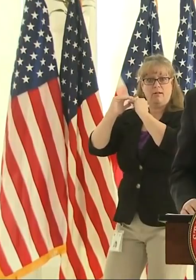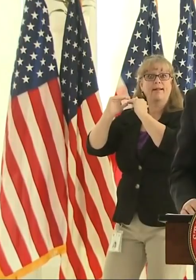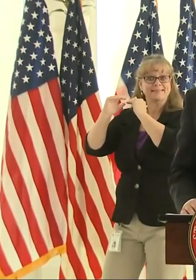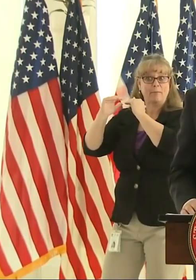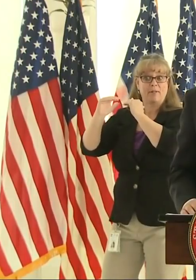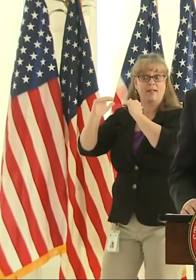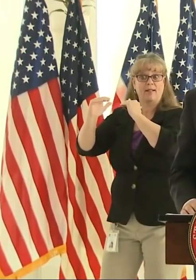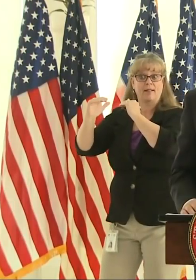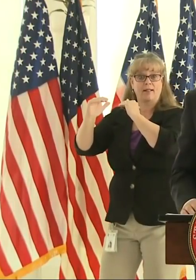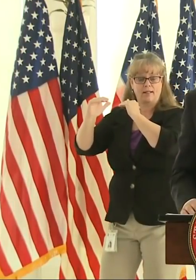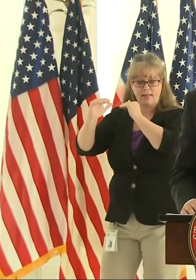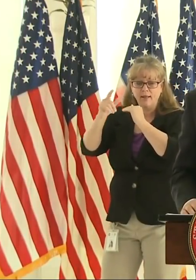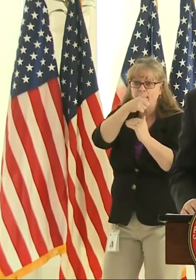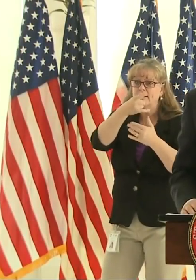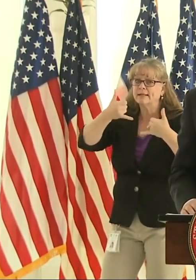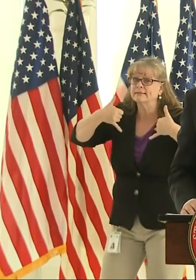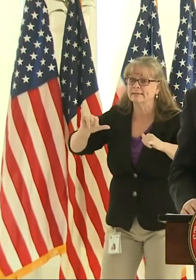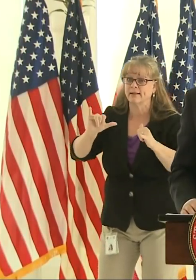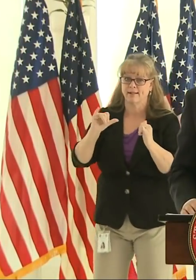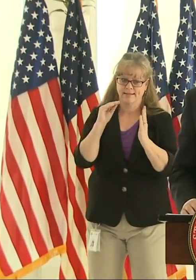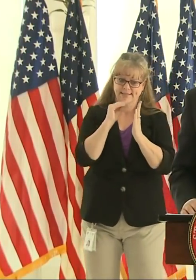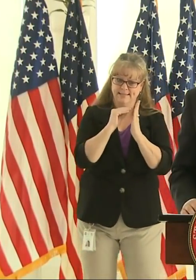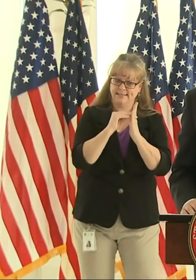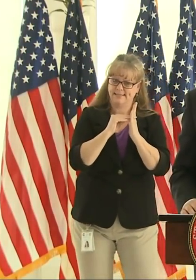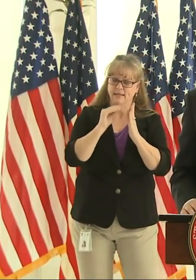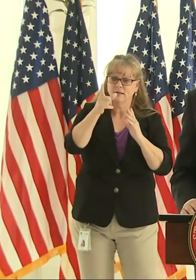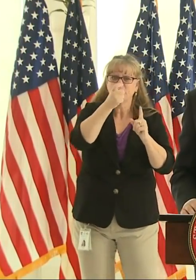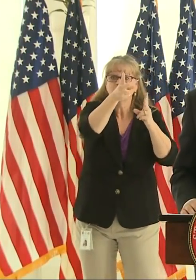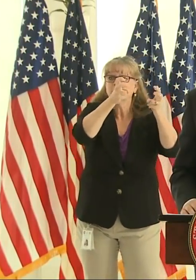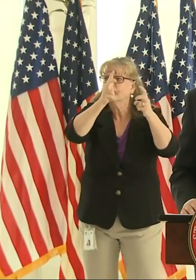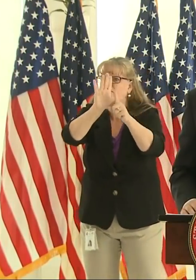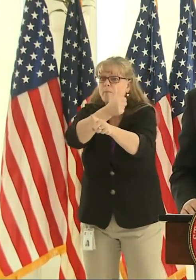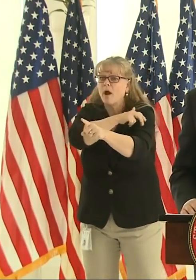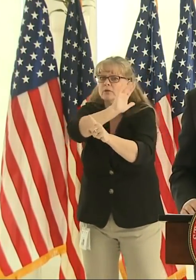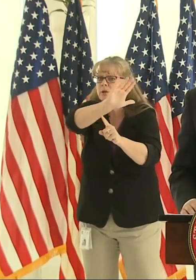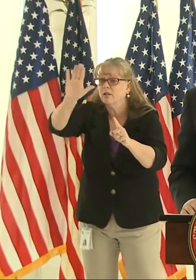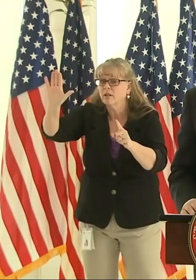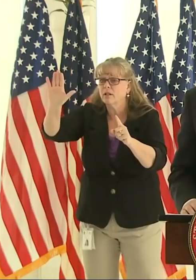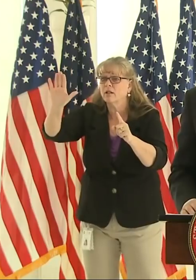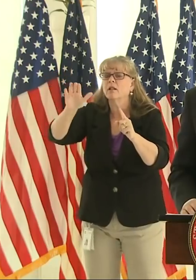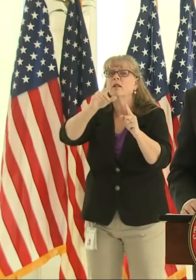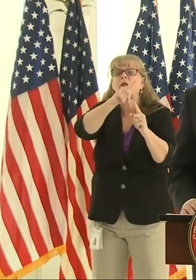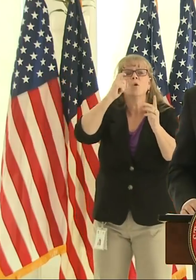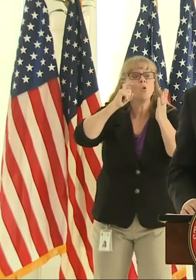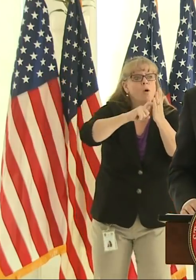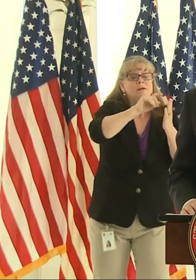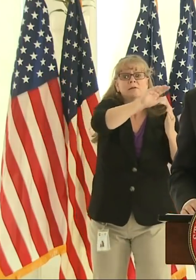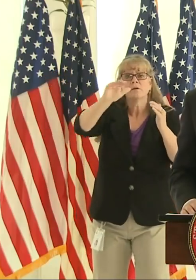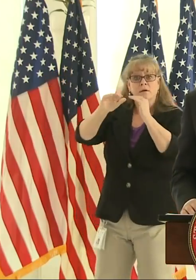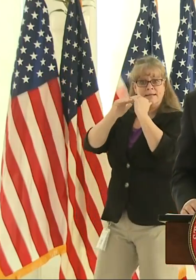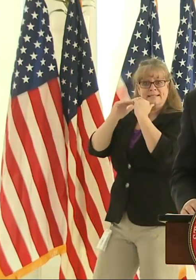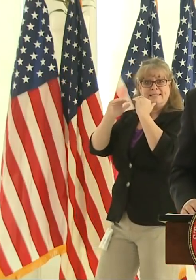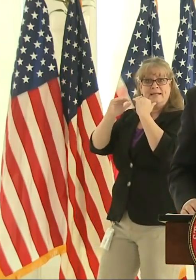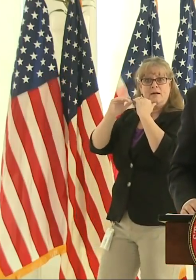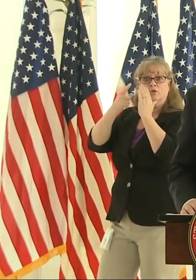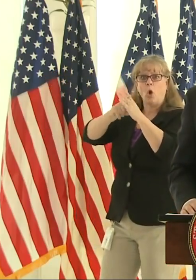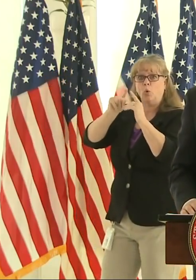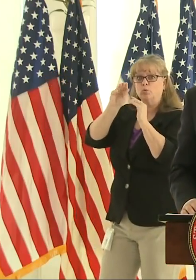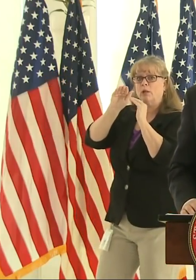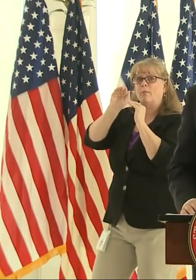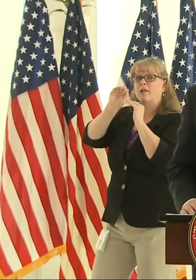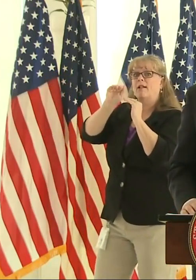had hospitalized. You can see we've had stability and a slight downward trend. So we've stopped that exponential growth